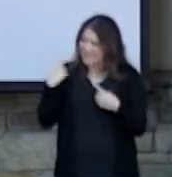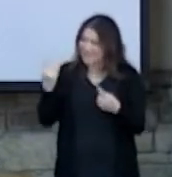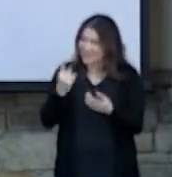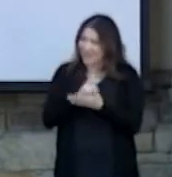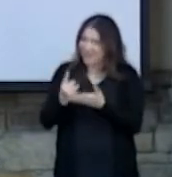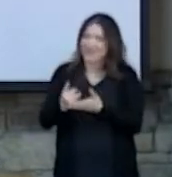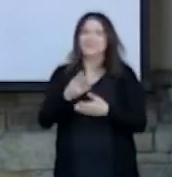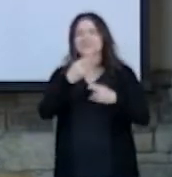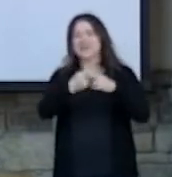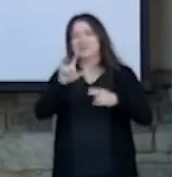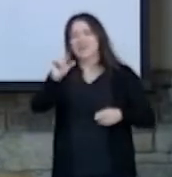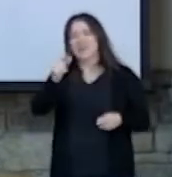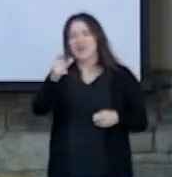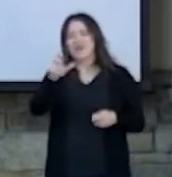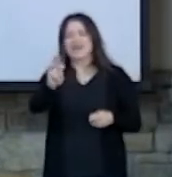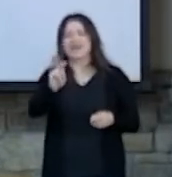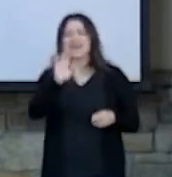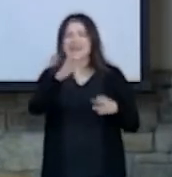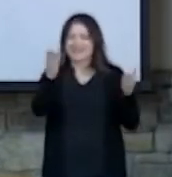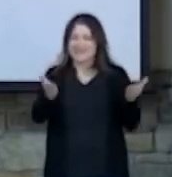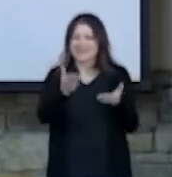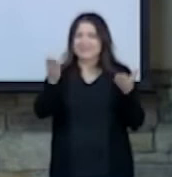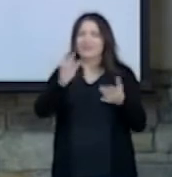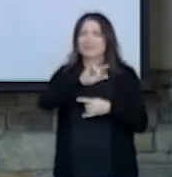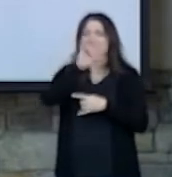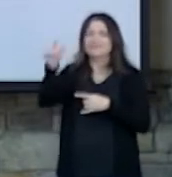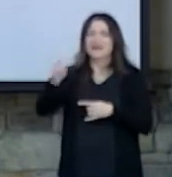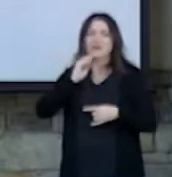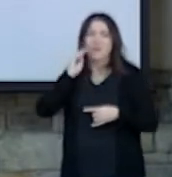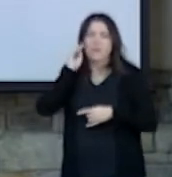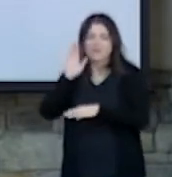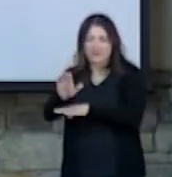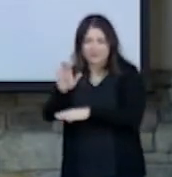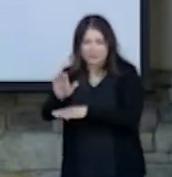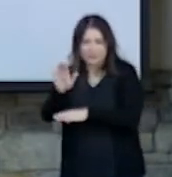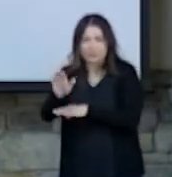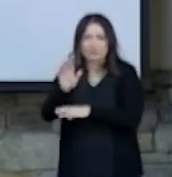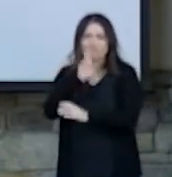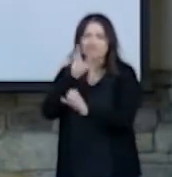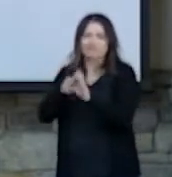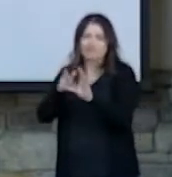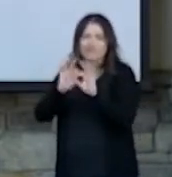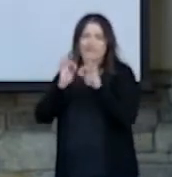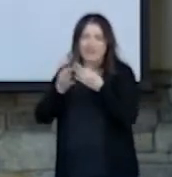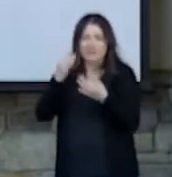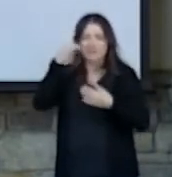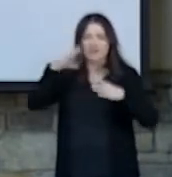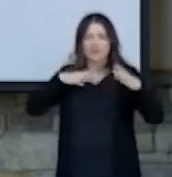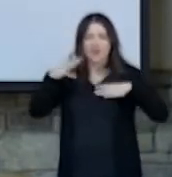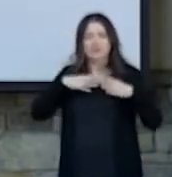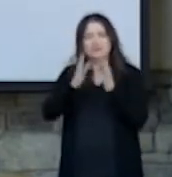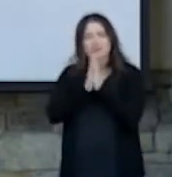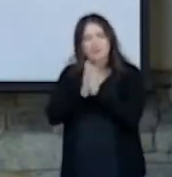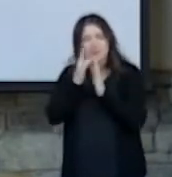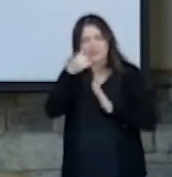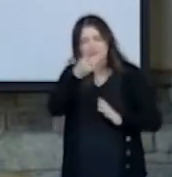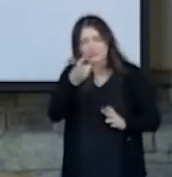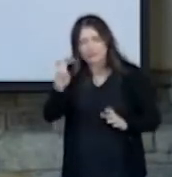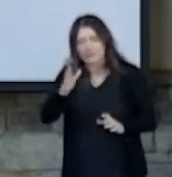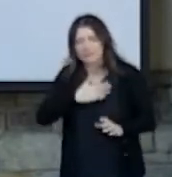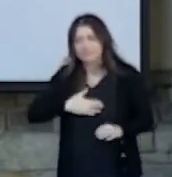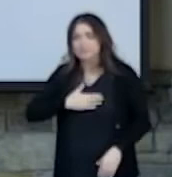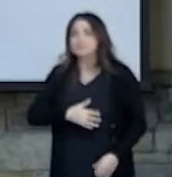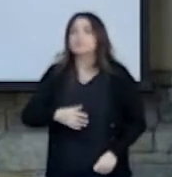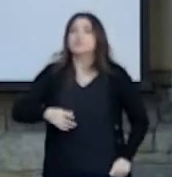is Logan. And he's here. He's actually flying back home this afternoon to be with his family for the holidays, so keep him in your prayers. I am